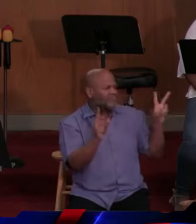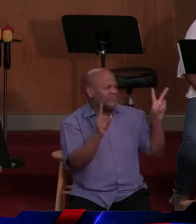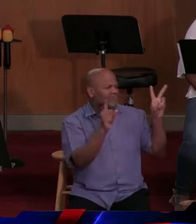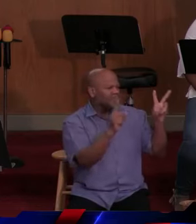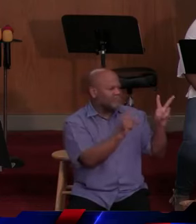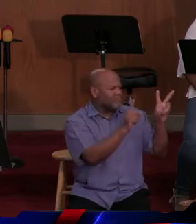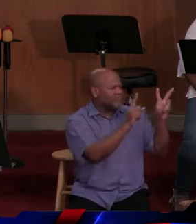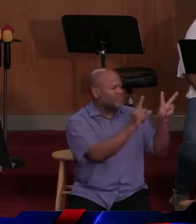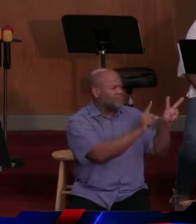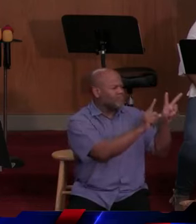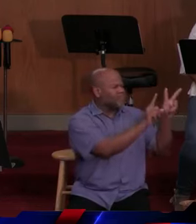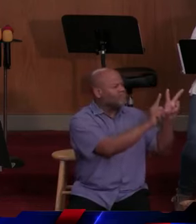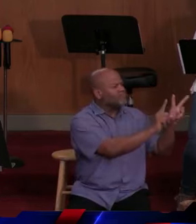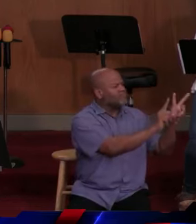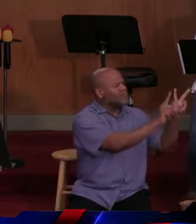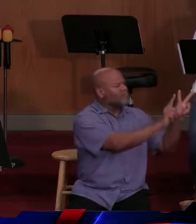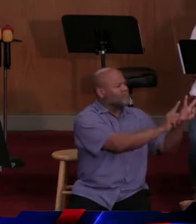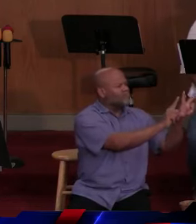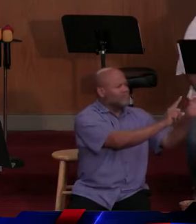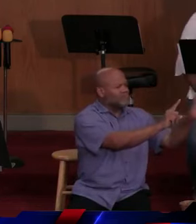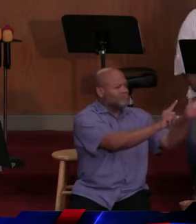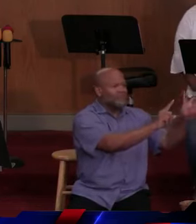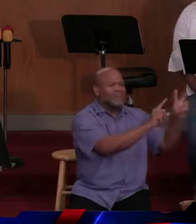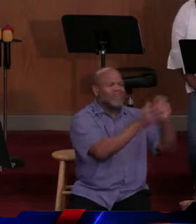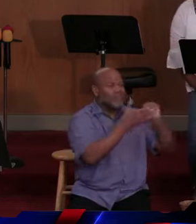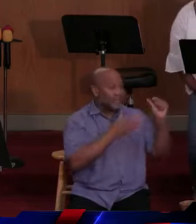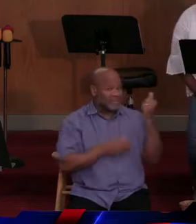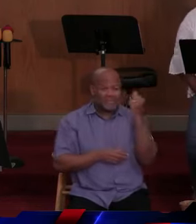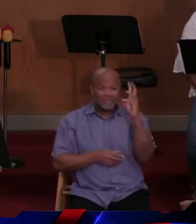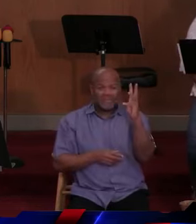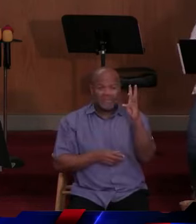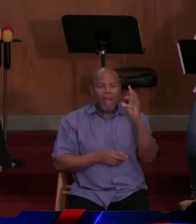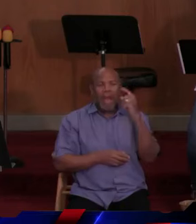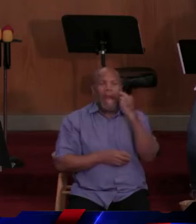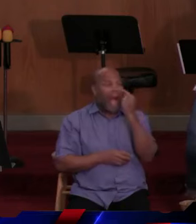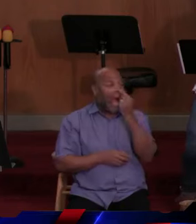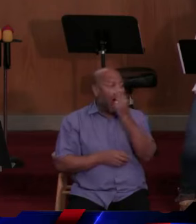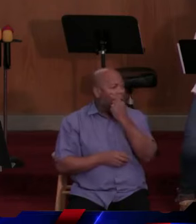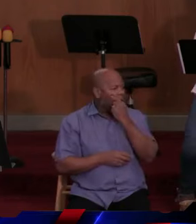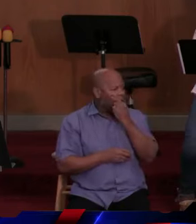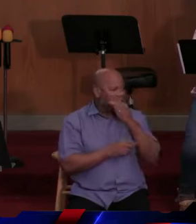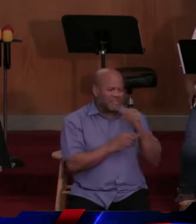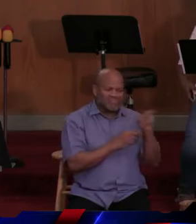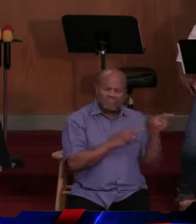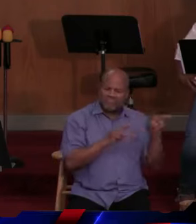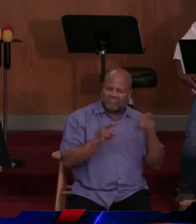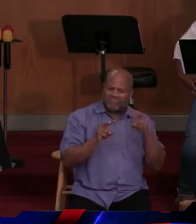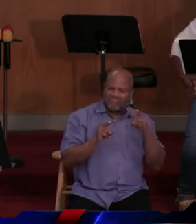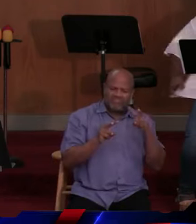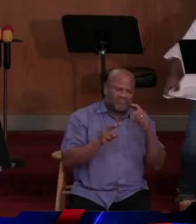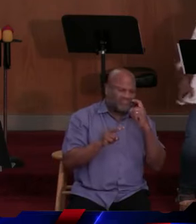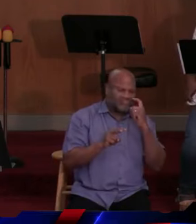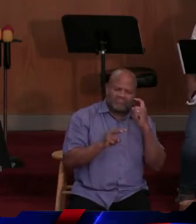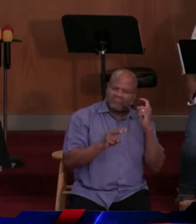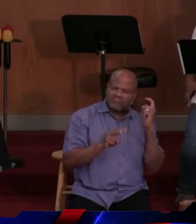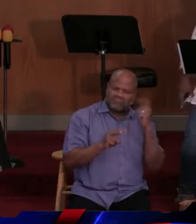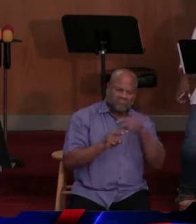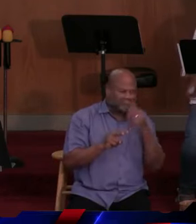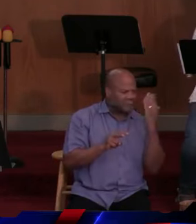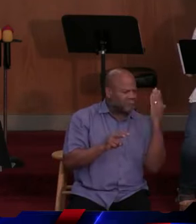and went with them. Verse 16, but their eyes were holden that they could not, should not know